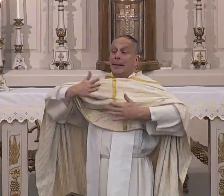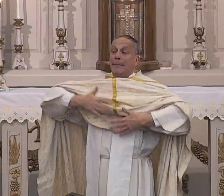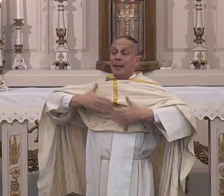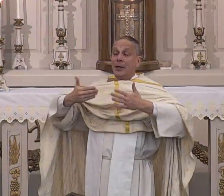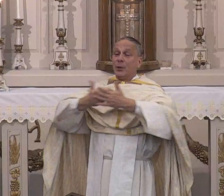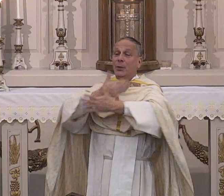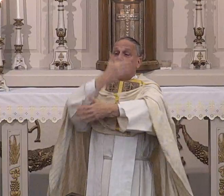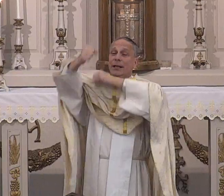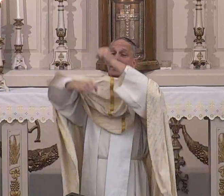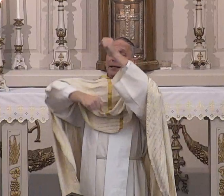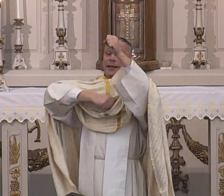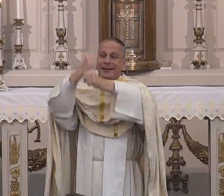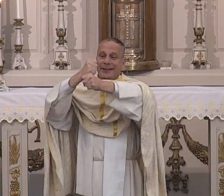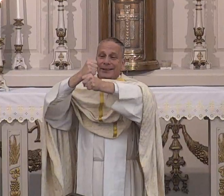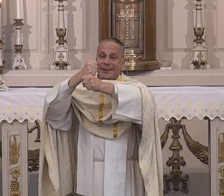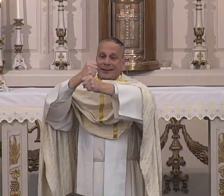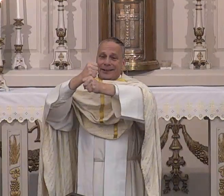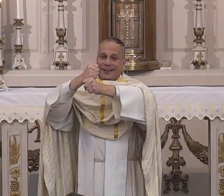Happy New Year.